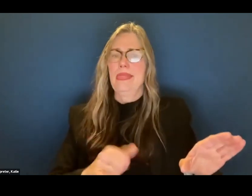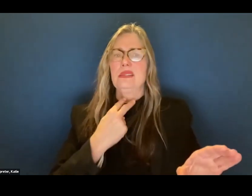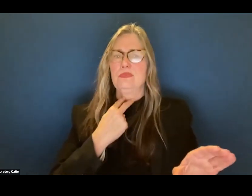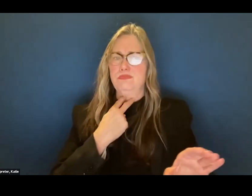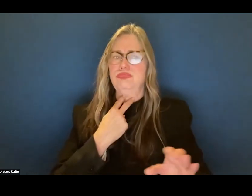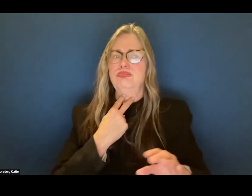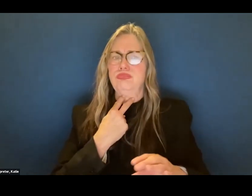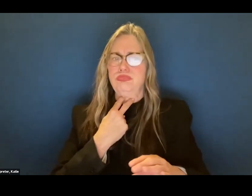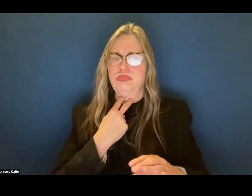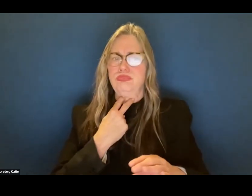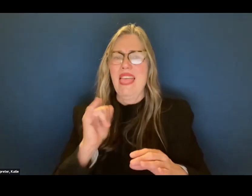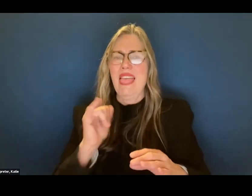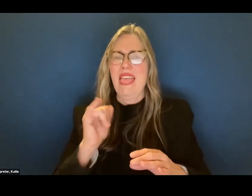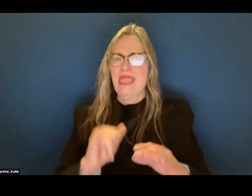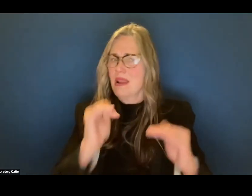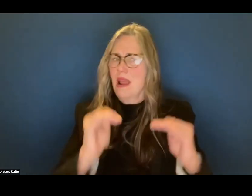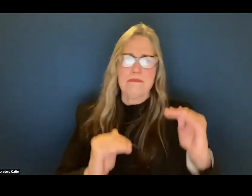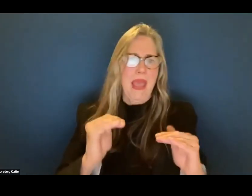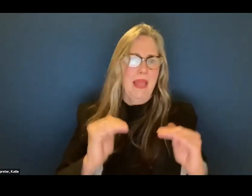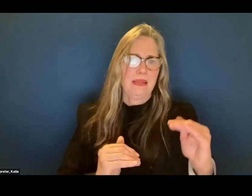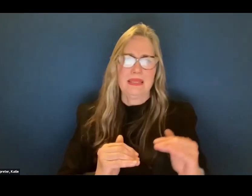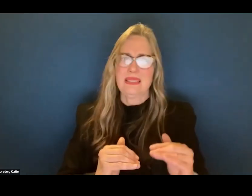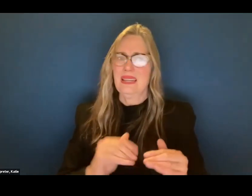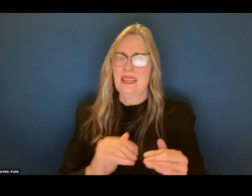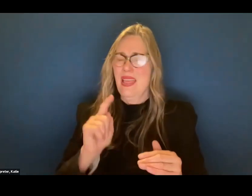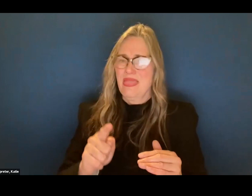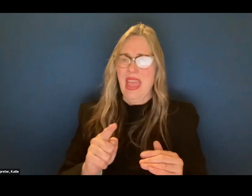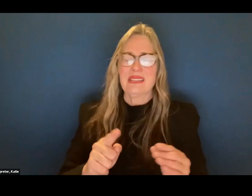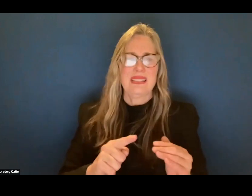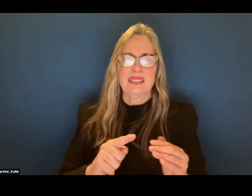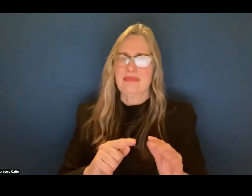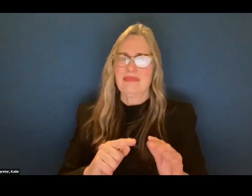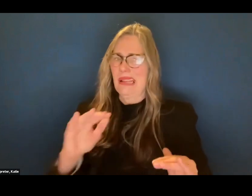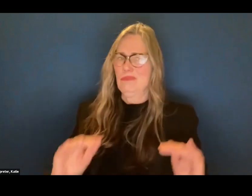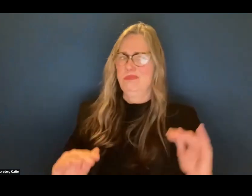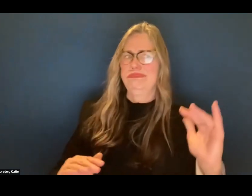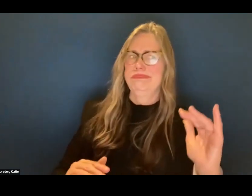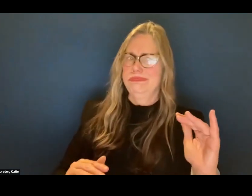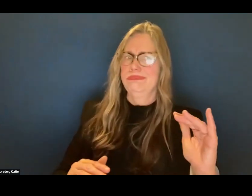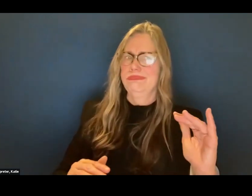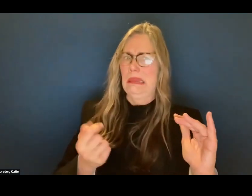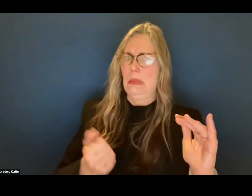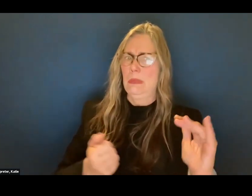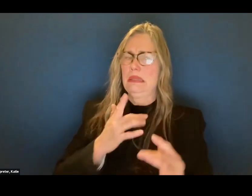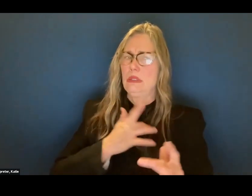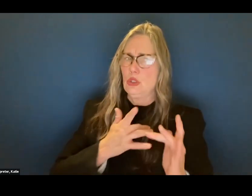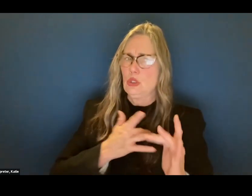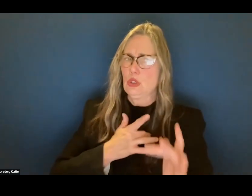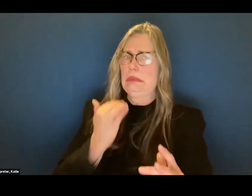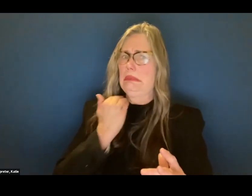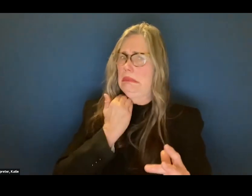in line? How do we balance out? So usually you balance by cuts,